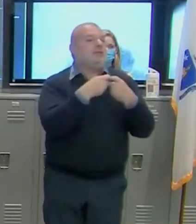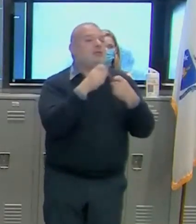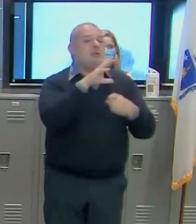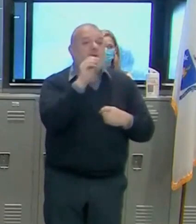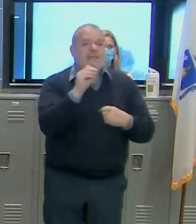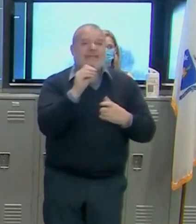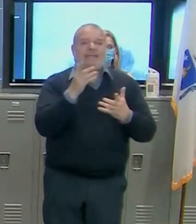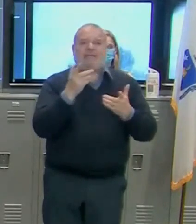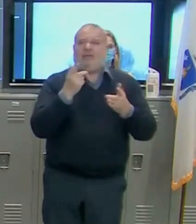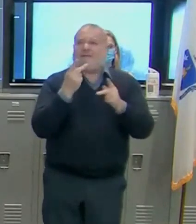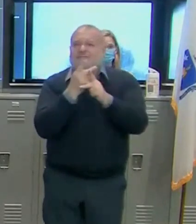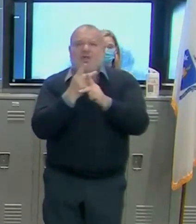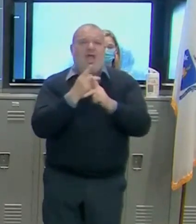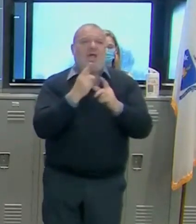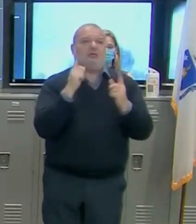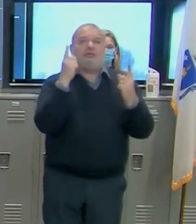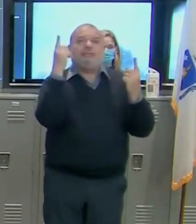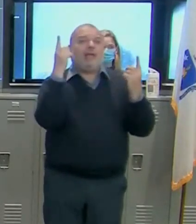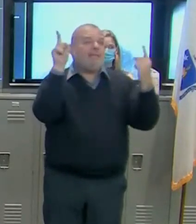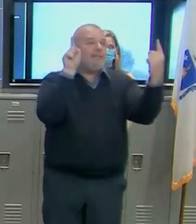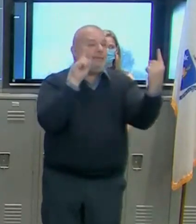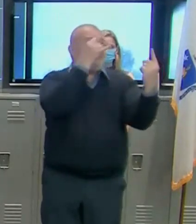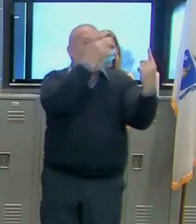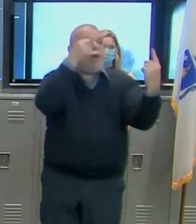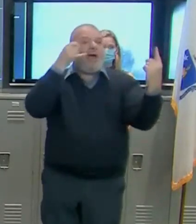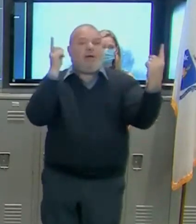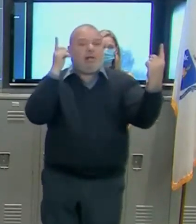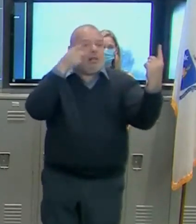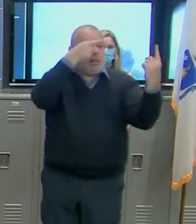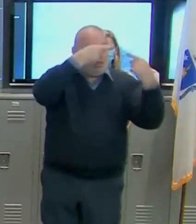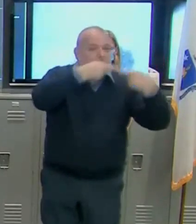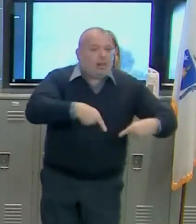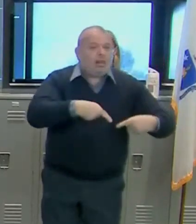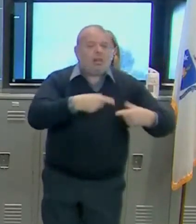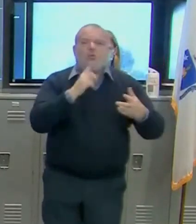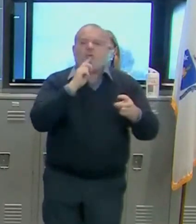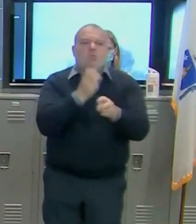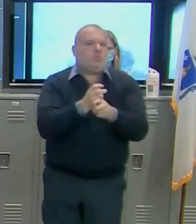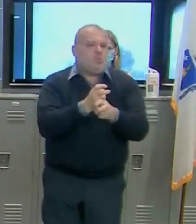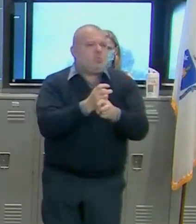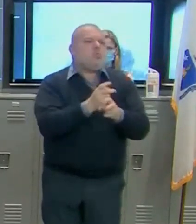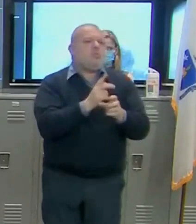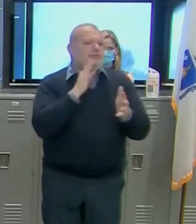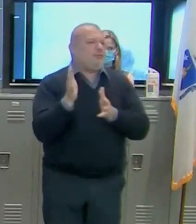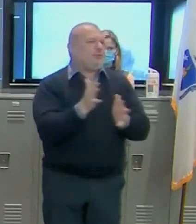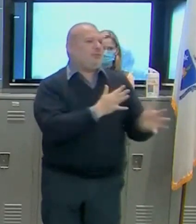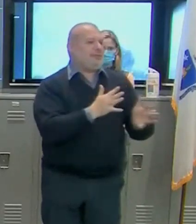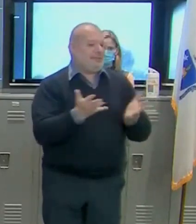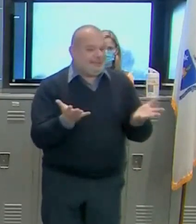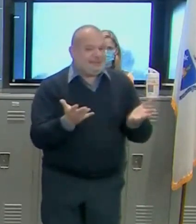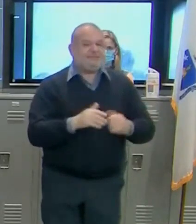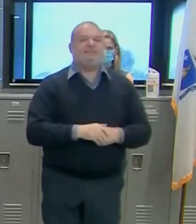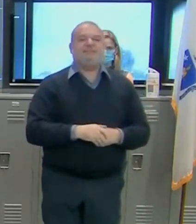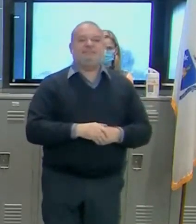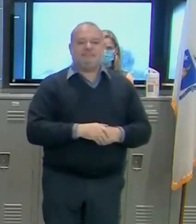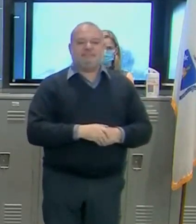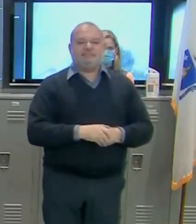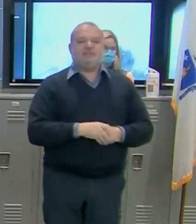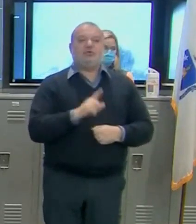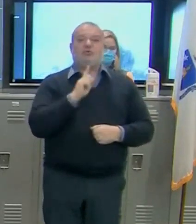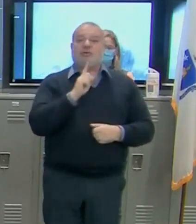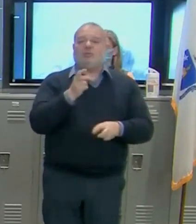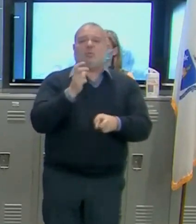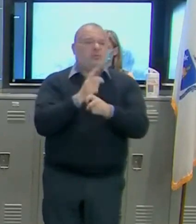it may be that a lot of the restoration timelines won't start until after the wind dies down, which could be tomorrow